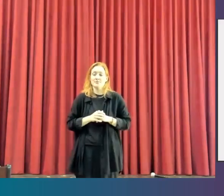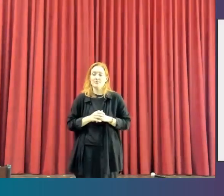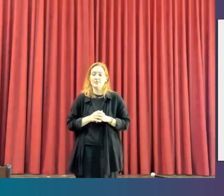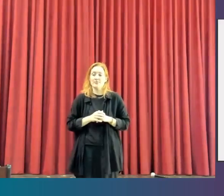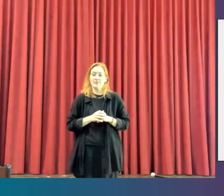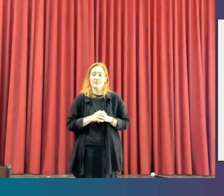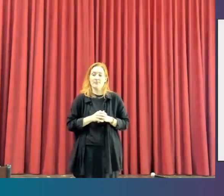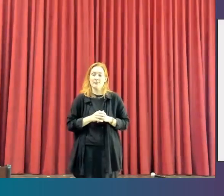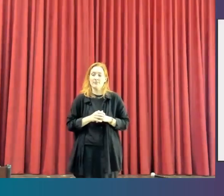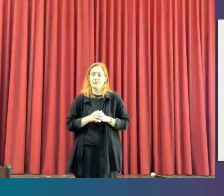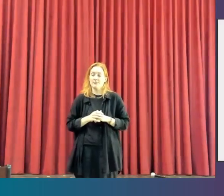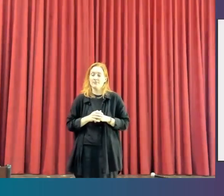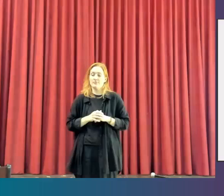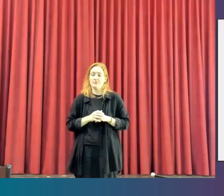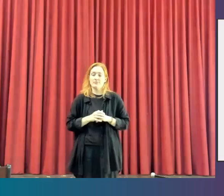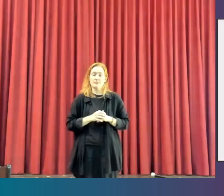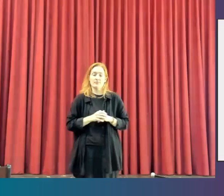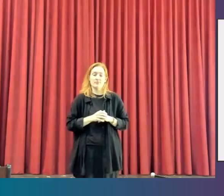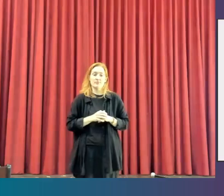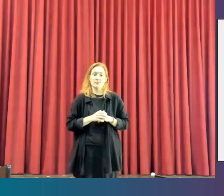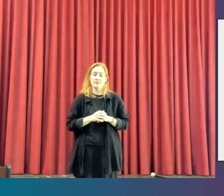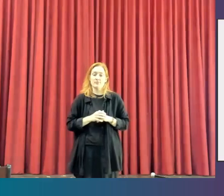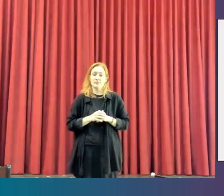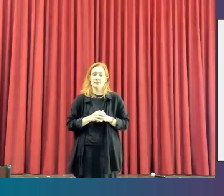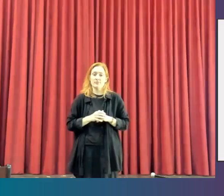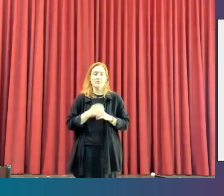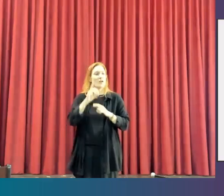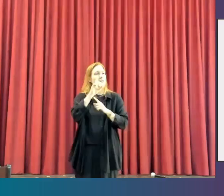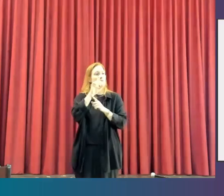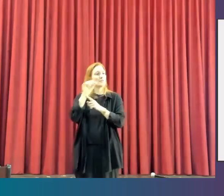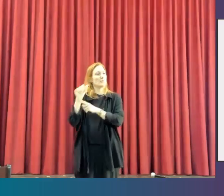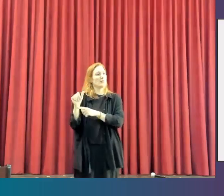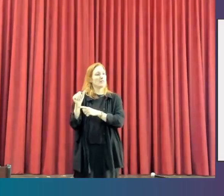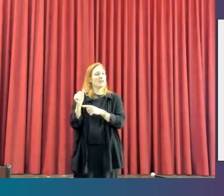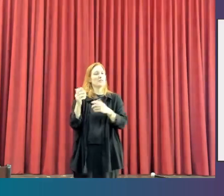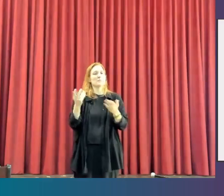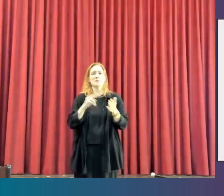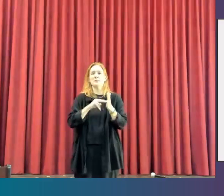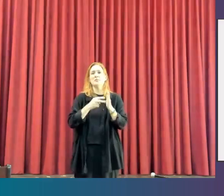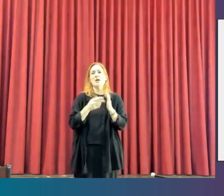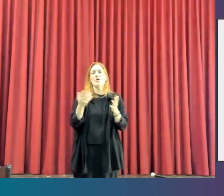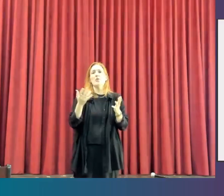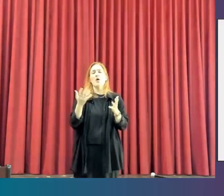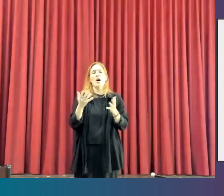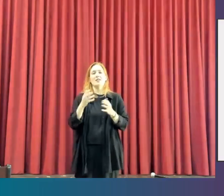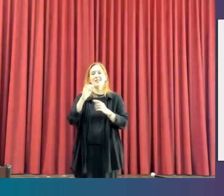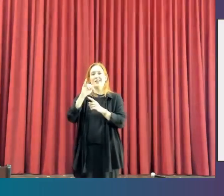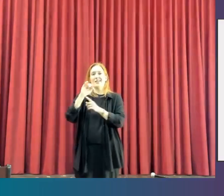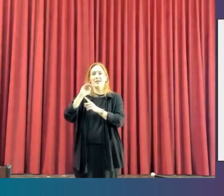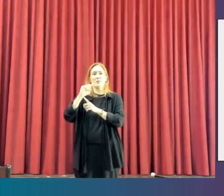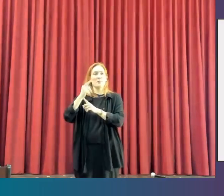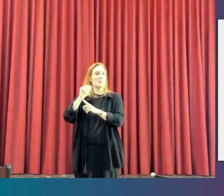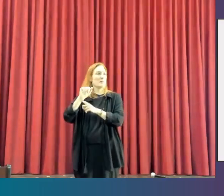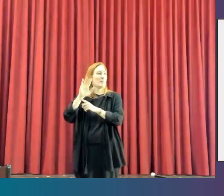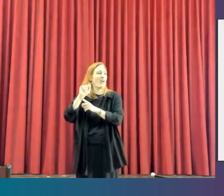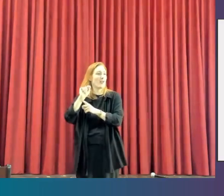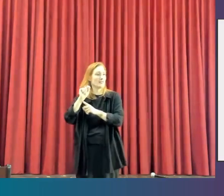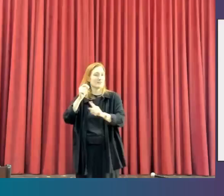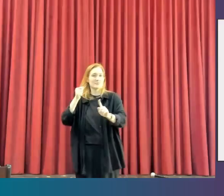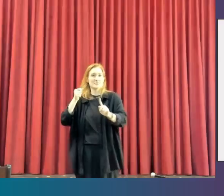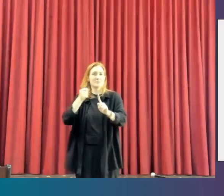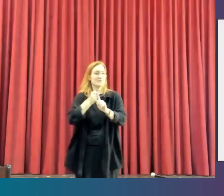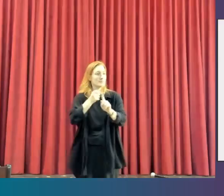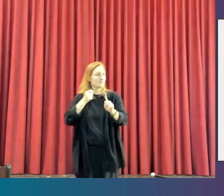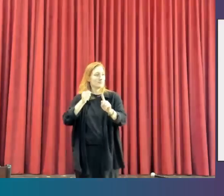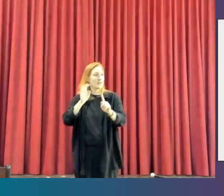And disability is really defined by the impact that it has on an individual. And that's really,